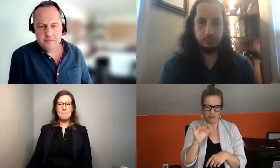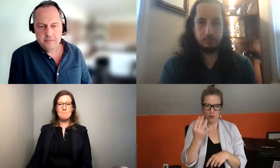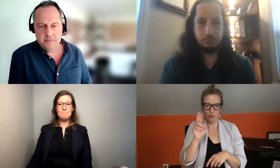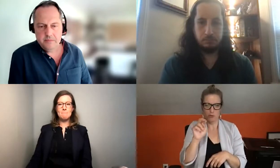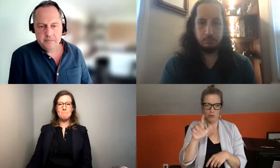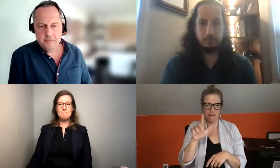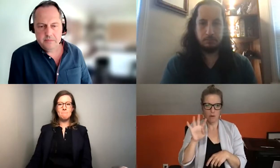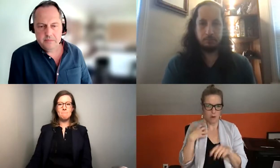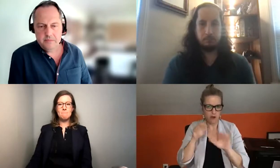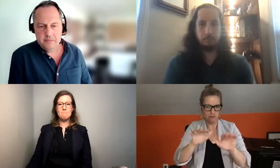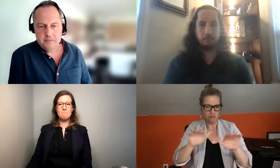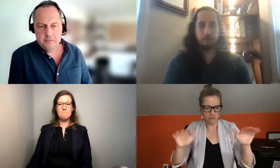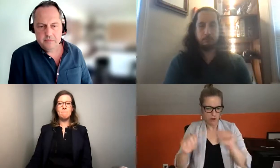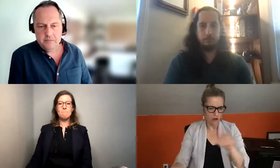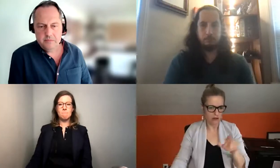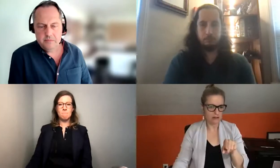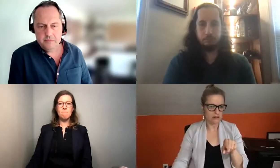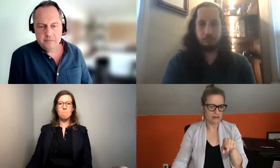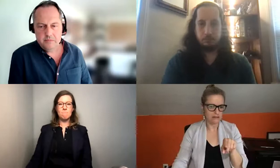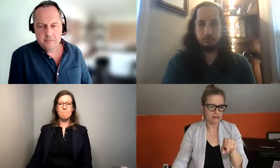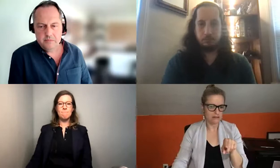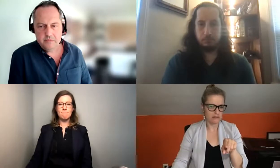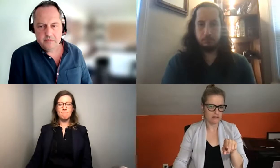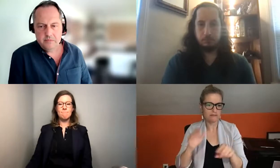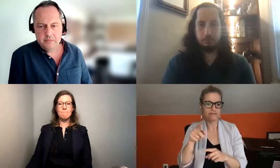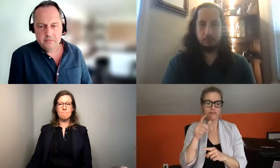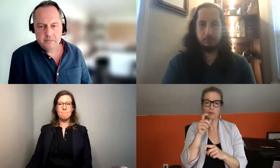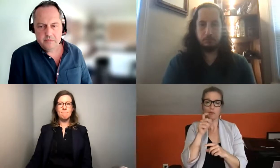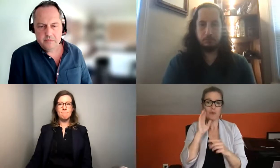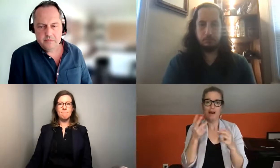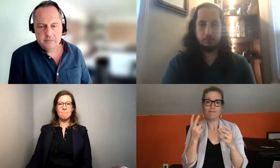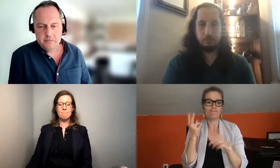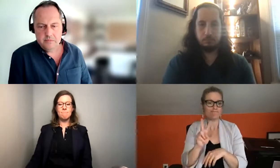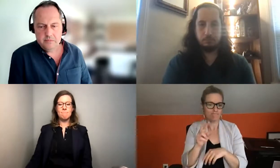couple of weeks. On June 24th, this is a reminder for everyone.